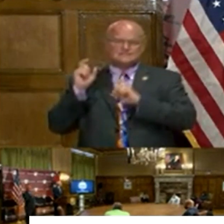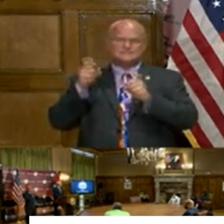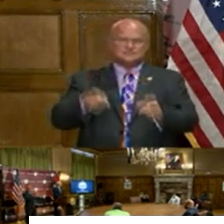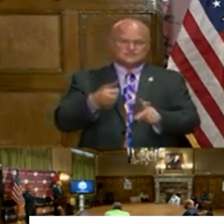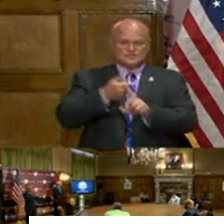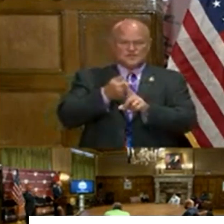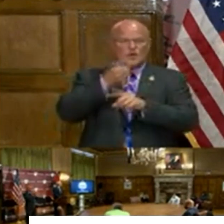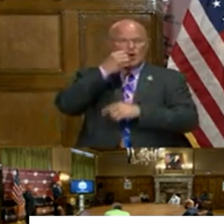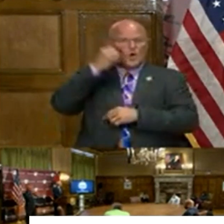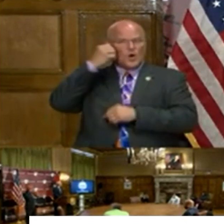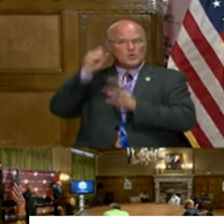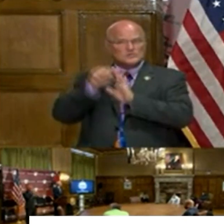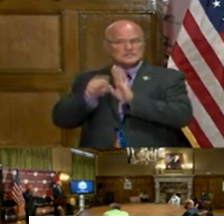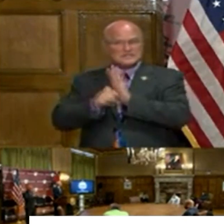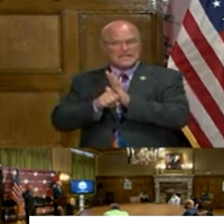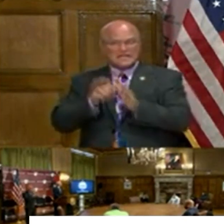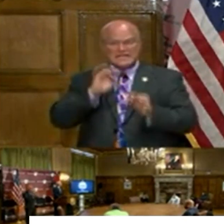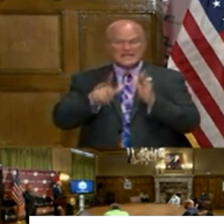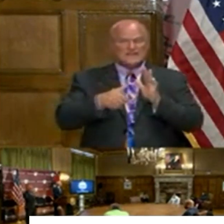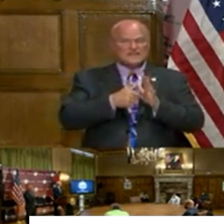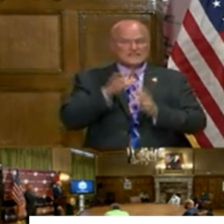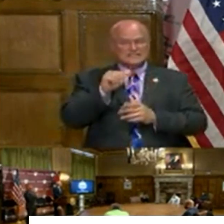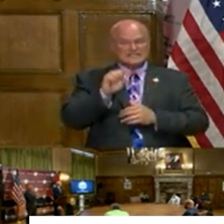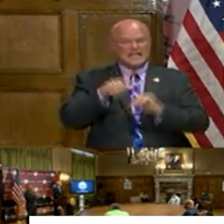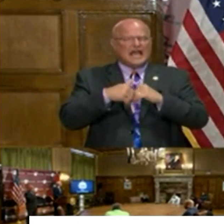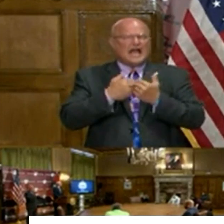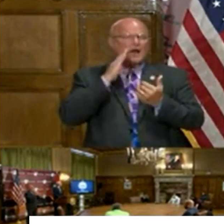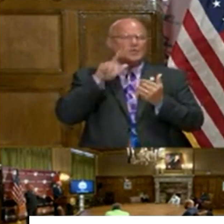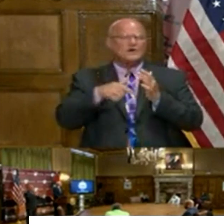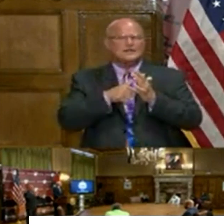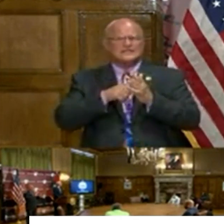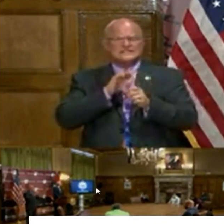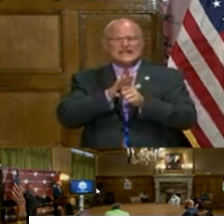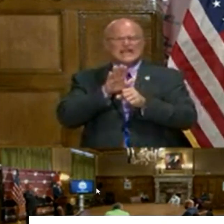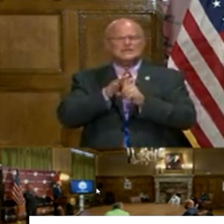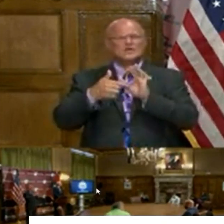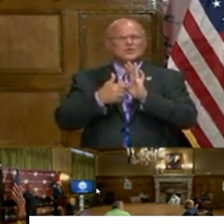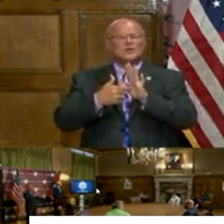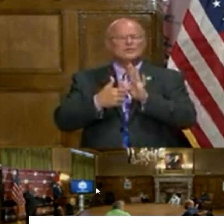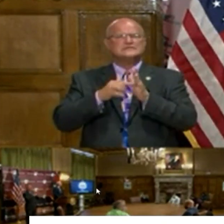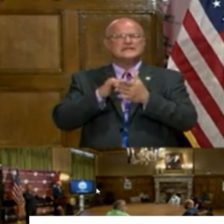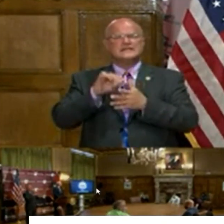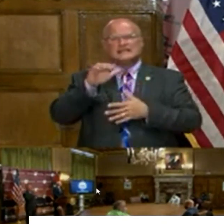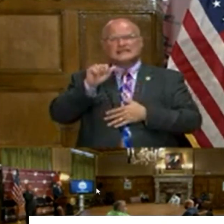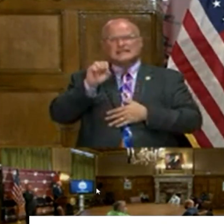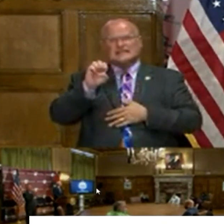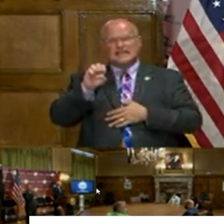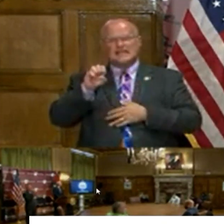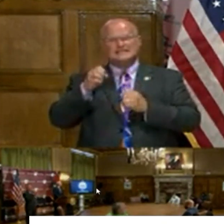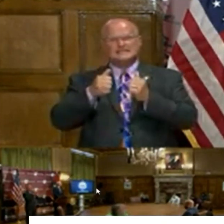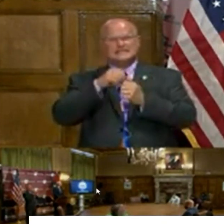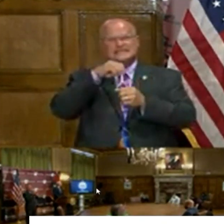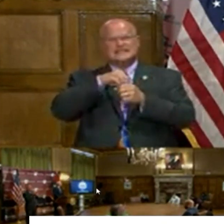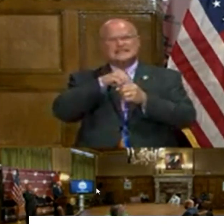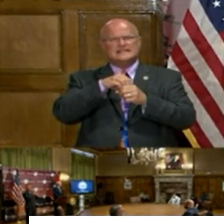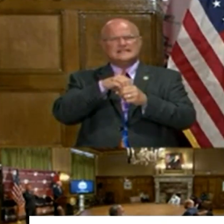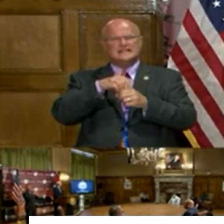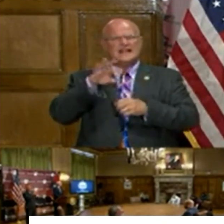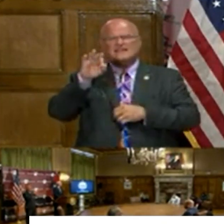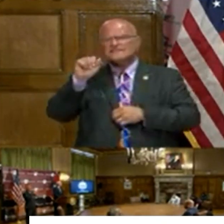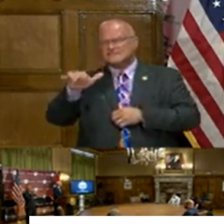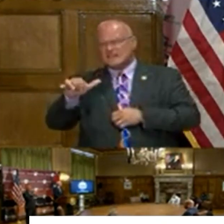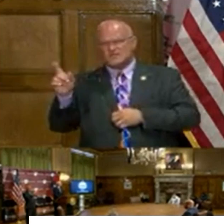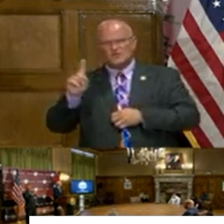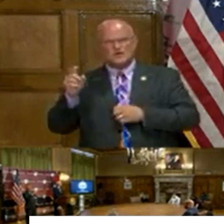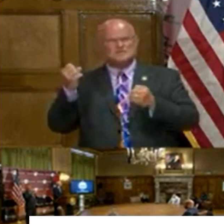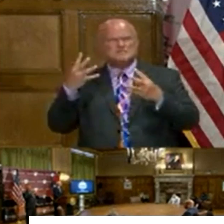their home state. So if this is the case, how will this adequately represent the caseload within communities like, say, Fayetteville, where